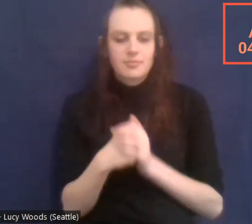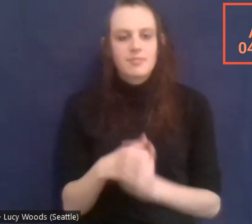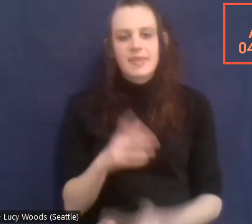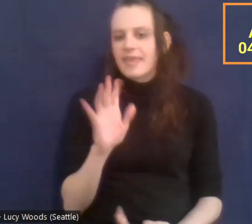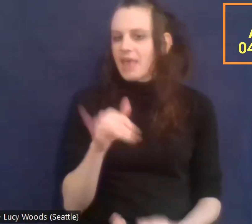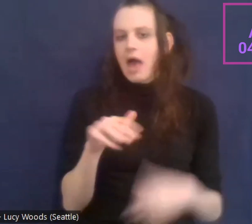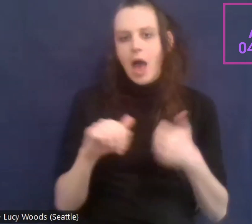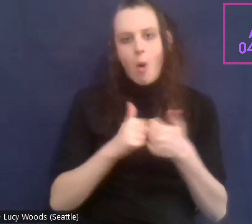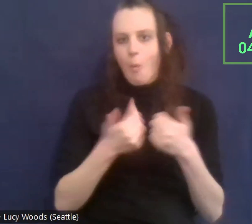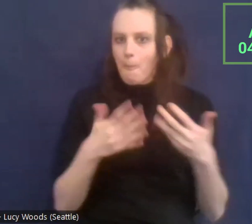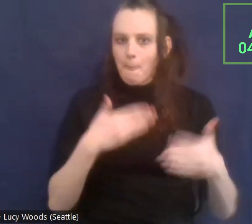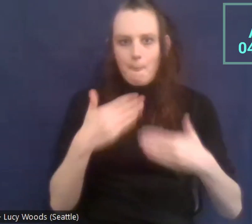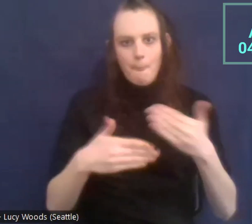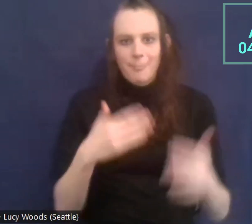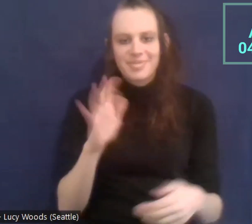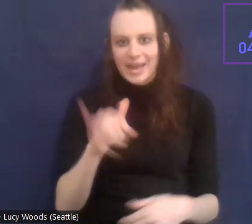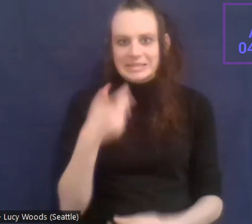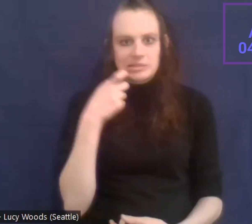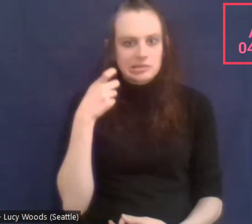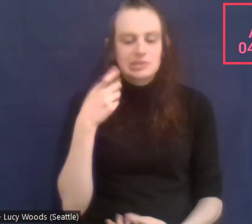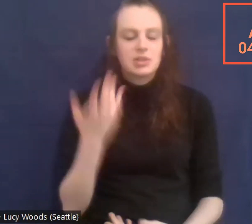stuff. Um,